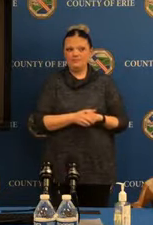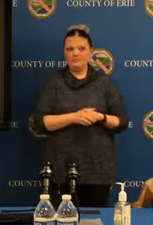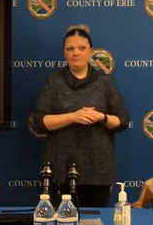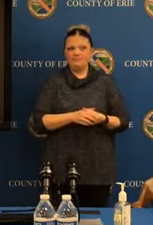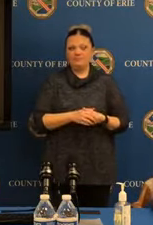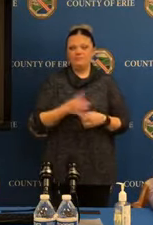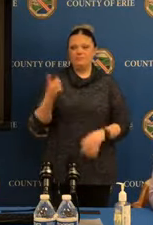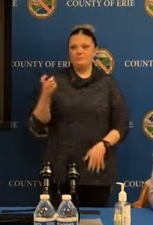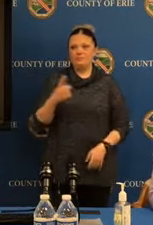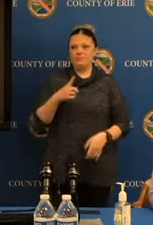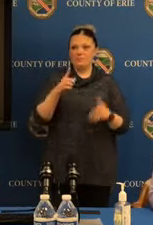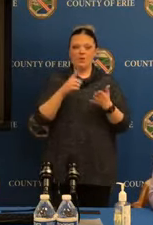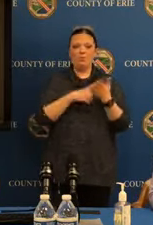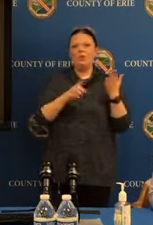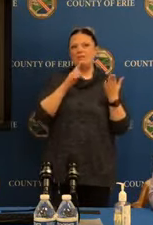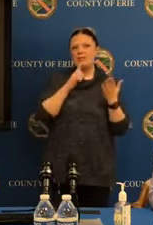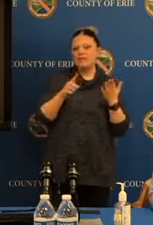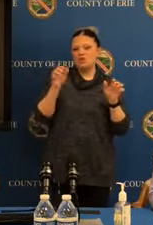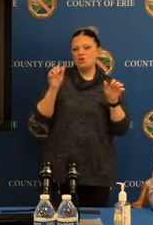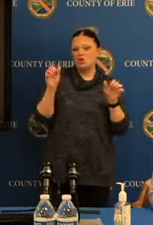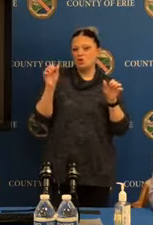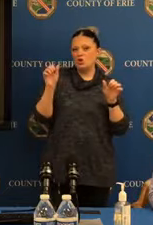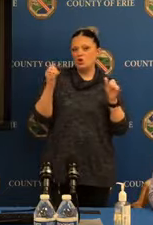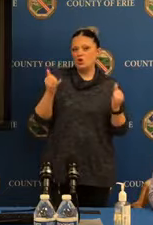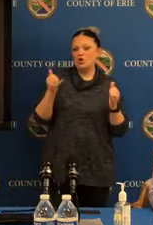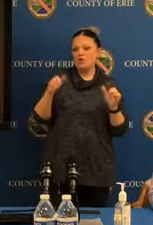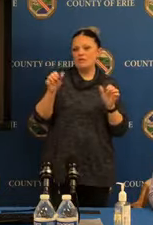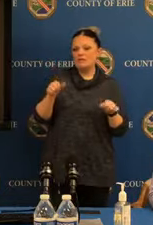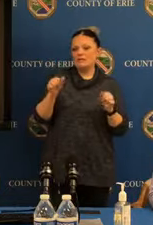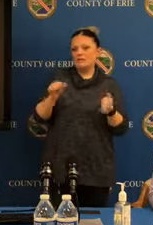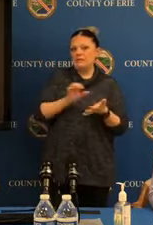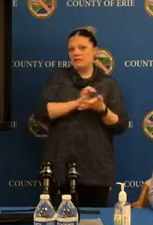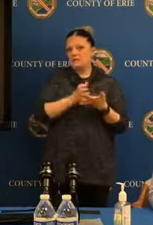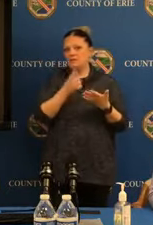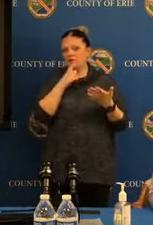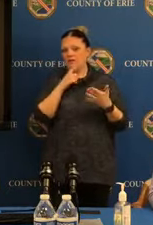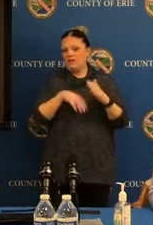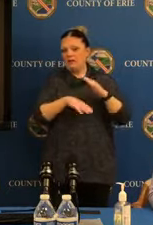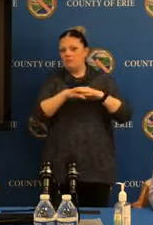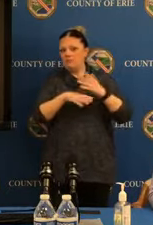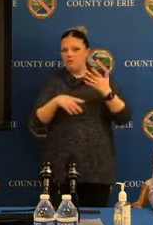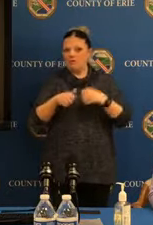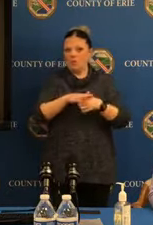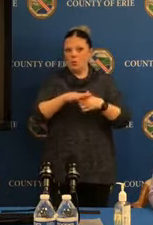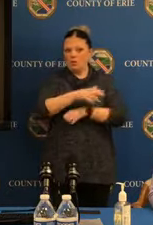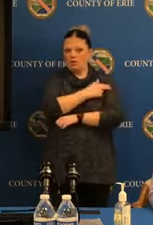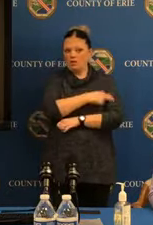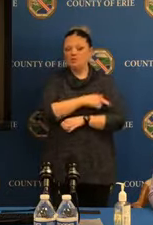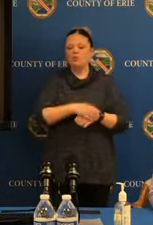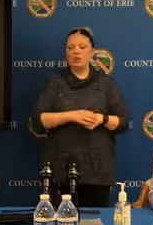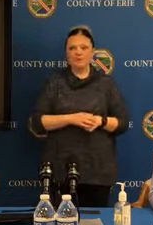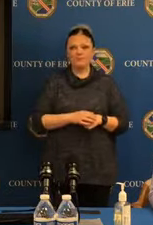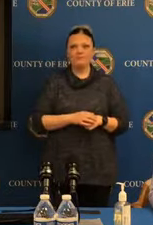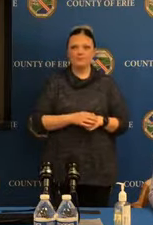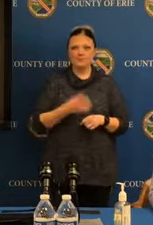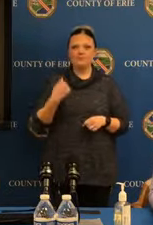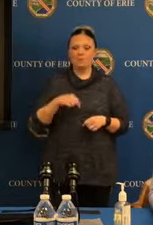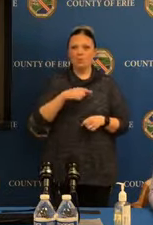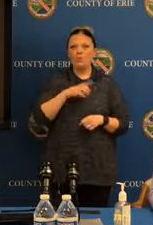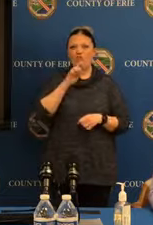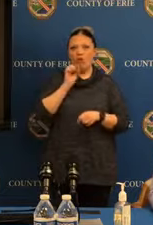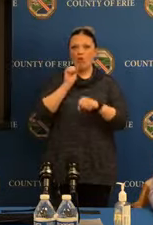The question is, what is the current capacity of local hospitals? So, we are looking at that